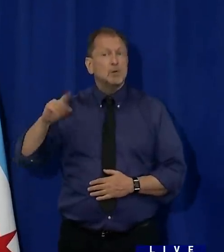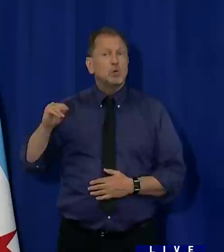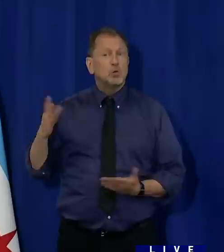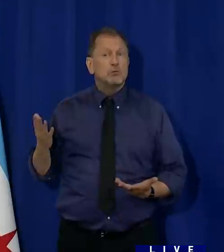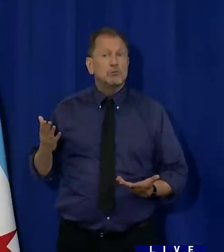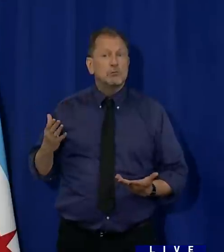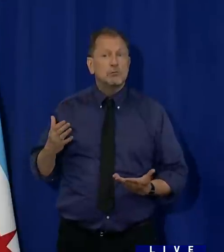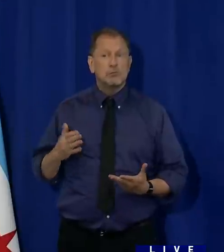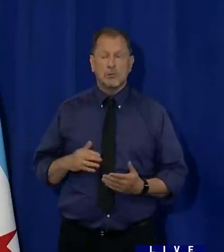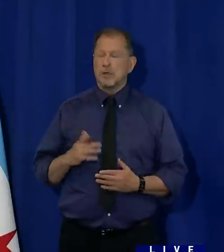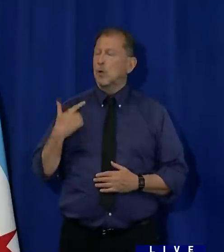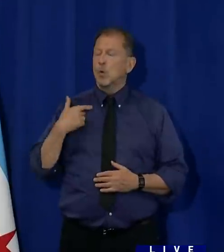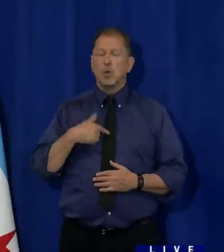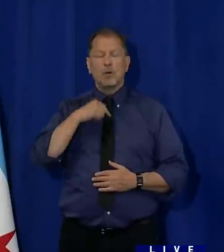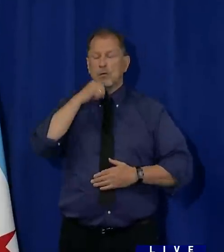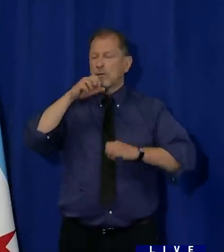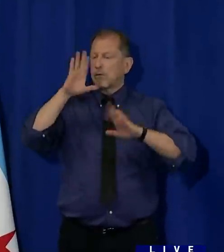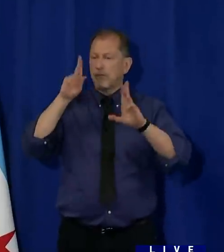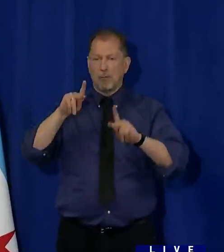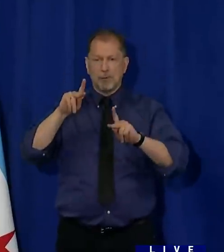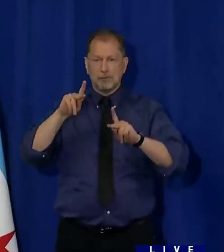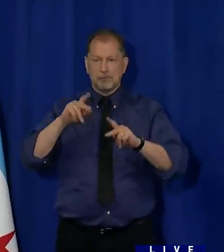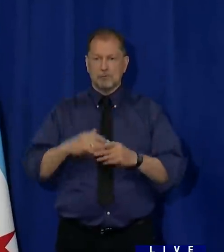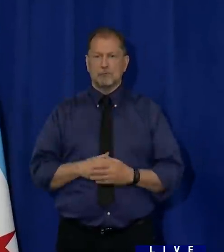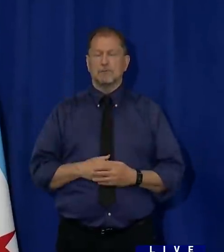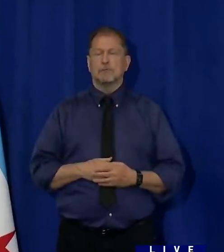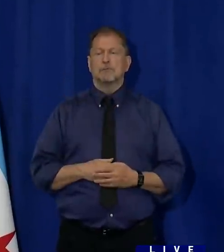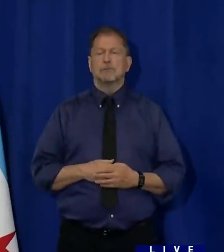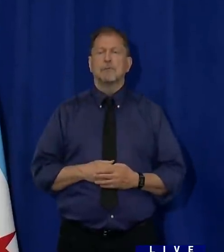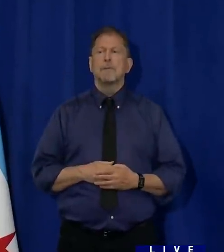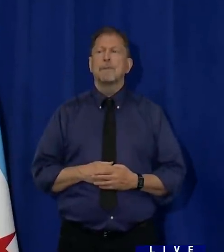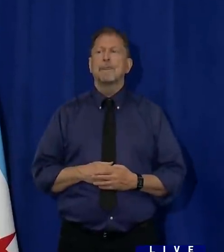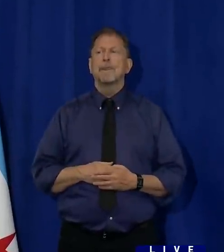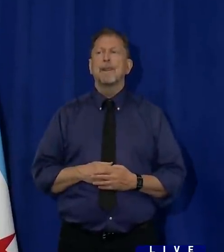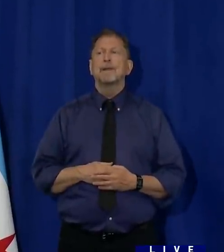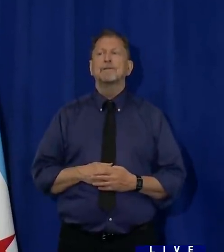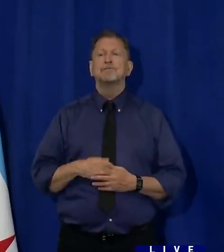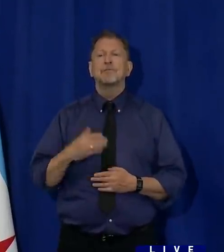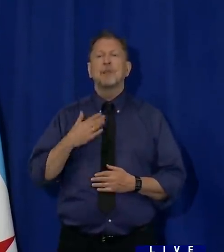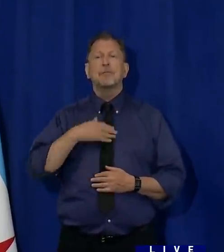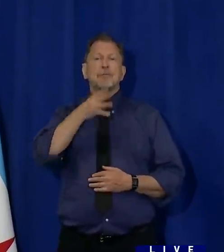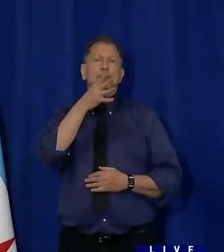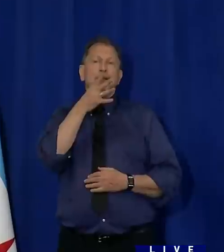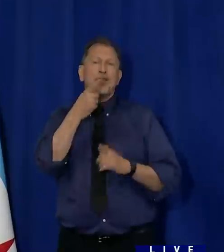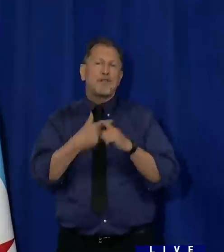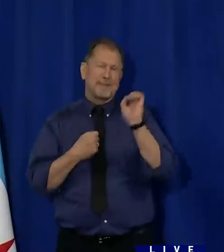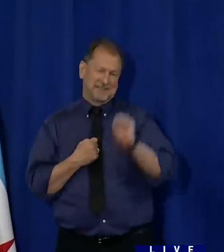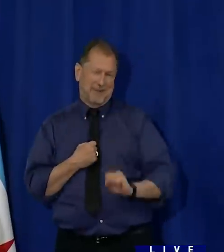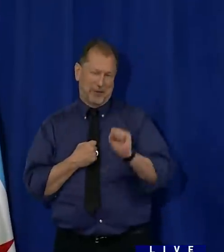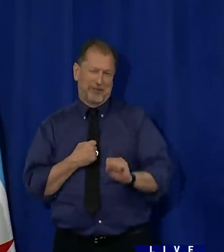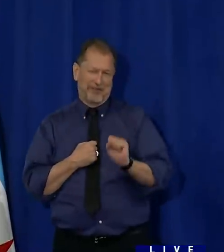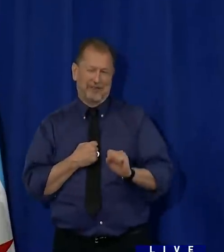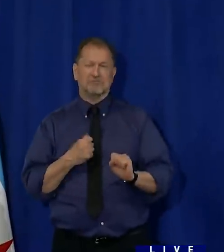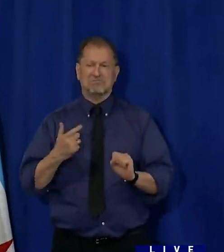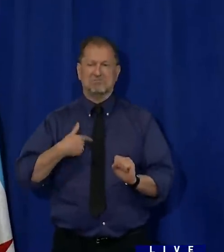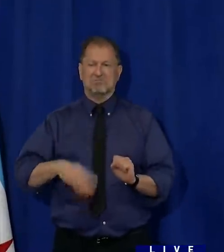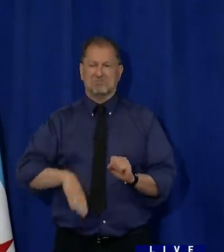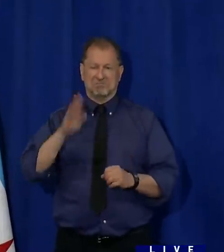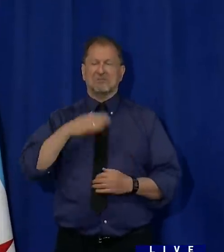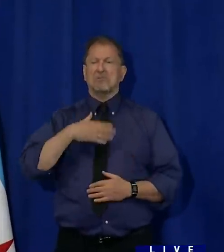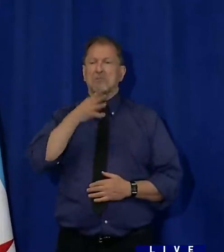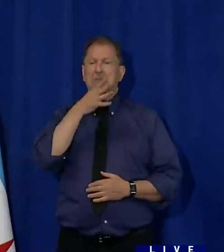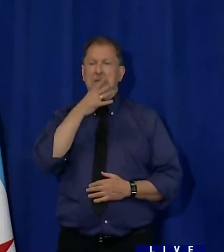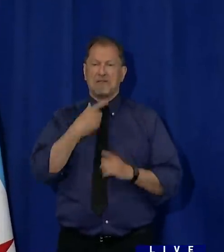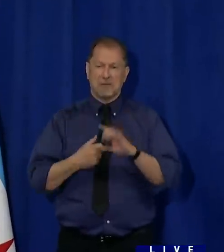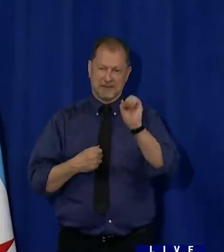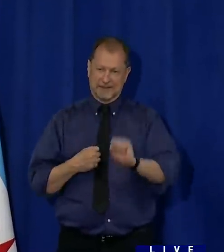We are determined. You know, when I was raised by a Southern mother, a mother from the South. And